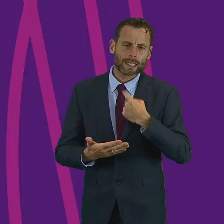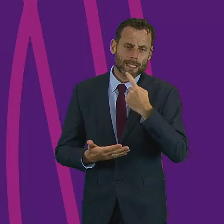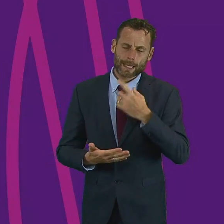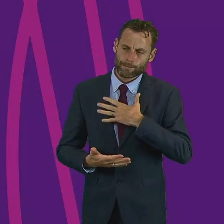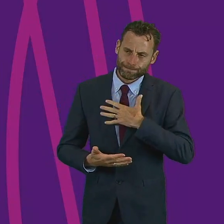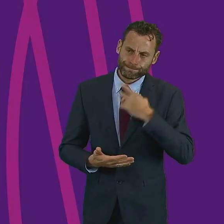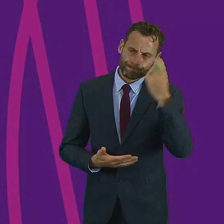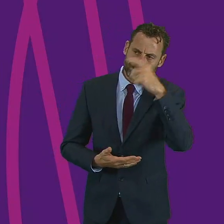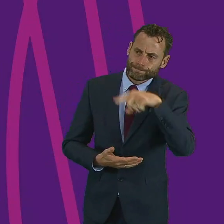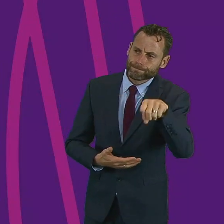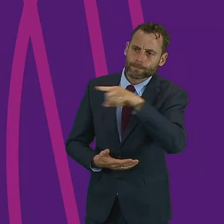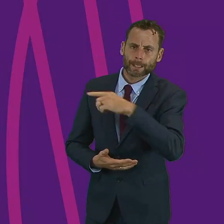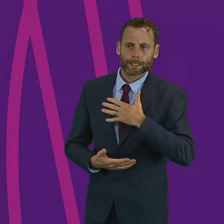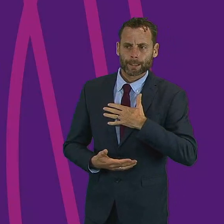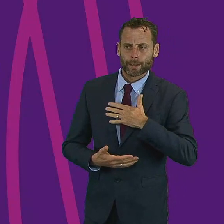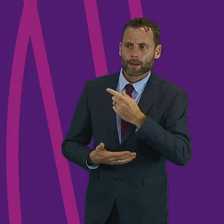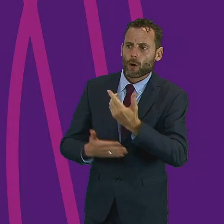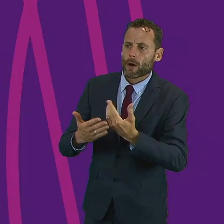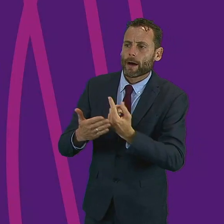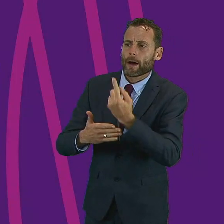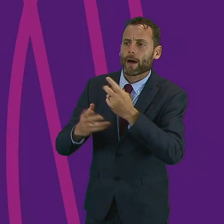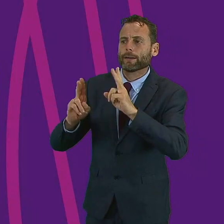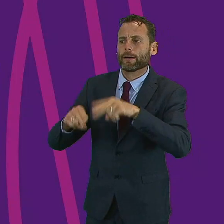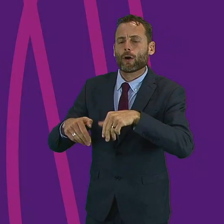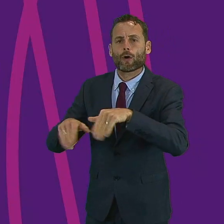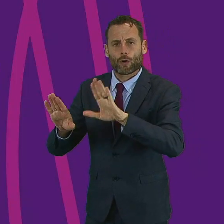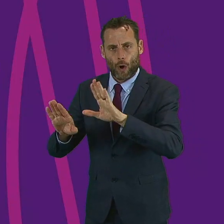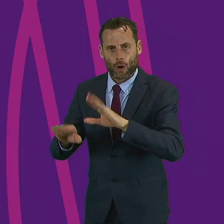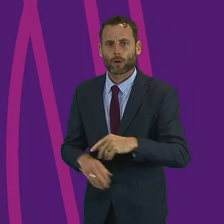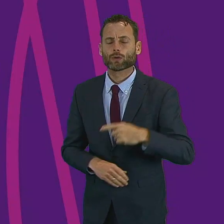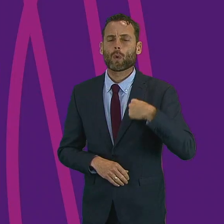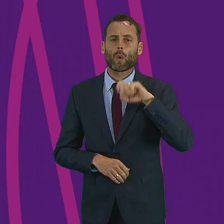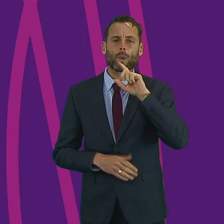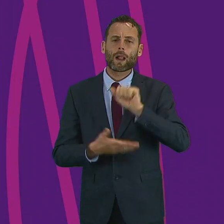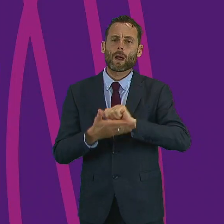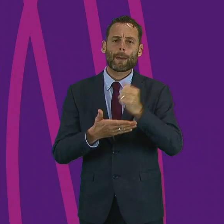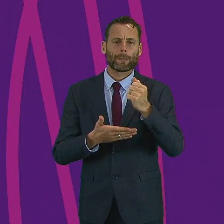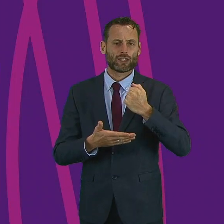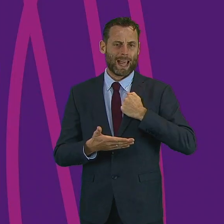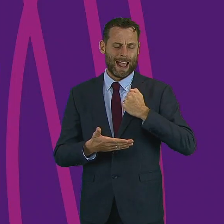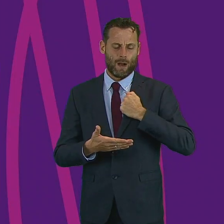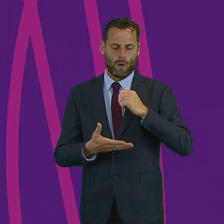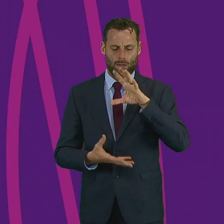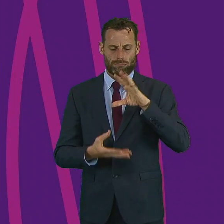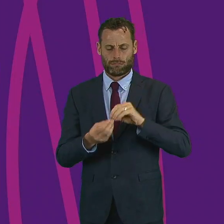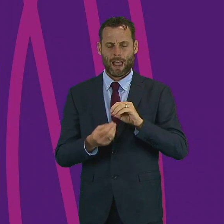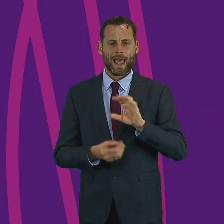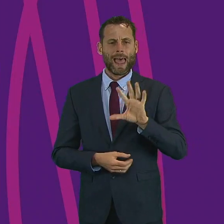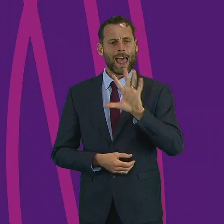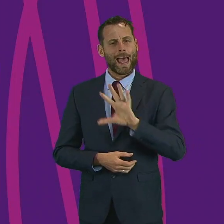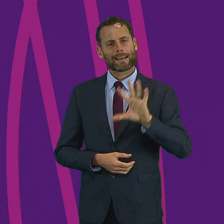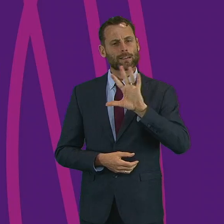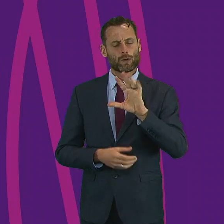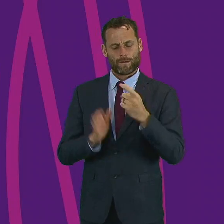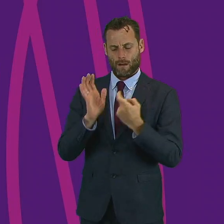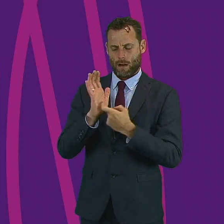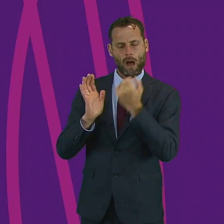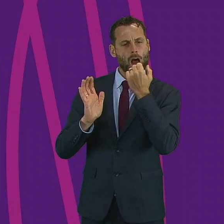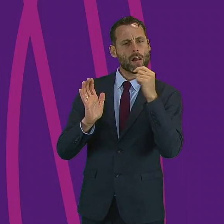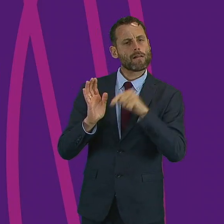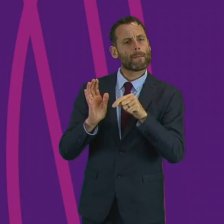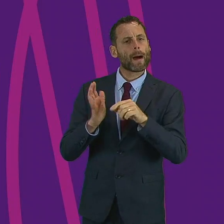one. I can also report that the Scottish Government will shortly publish our latest estimate of the R number, which is the number of people who will,